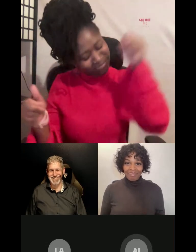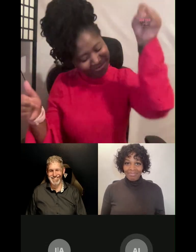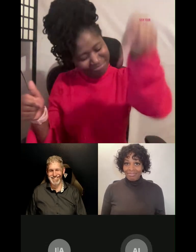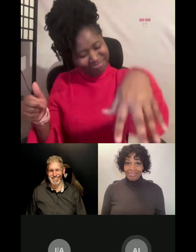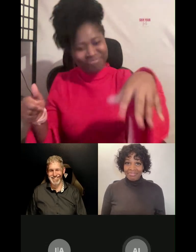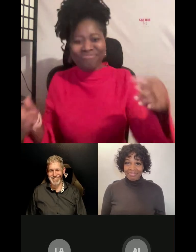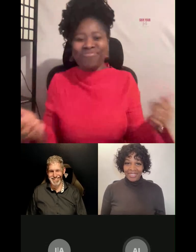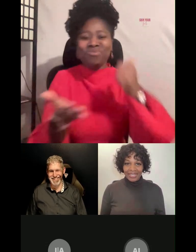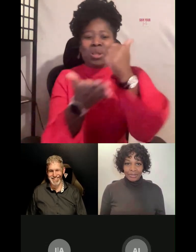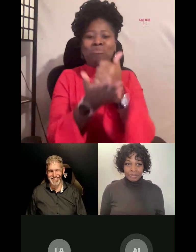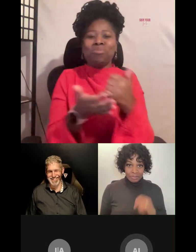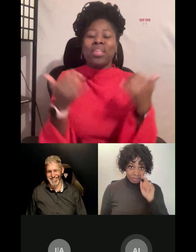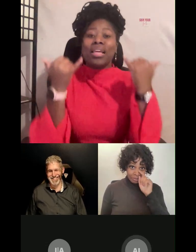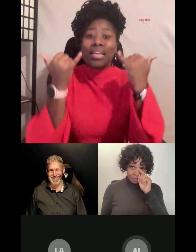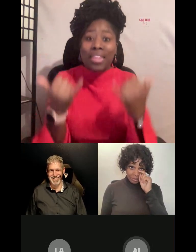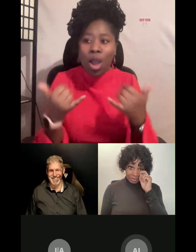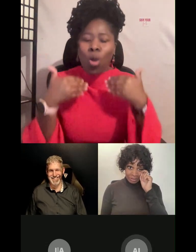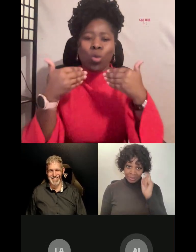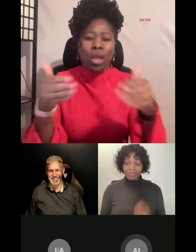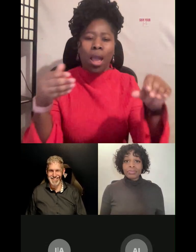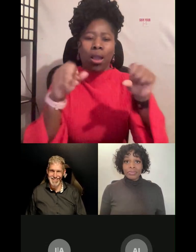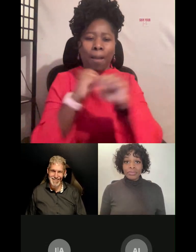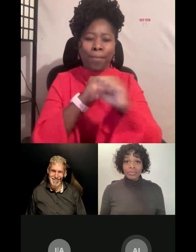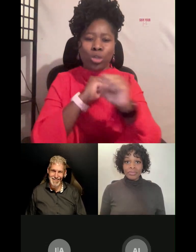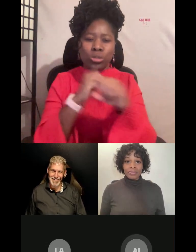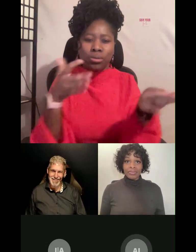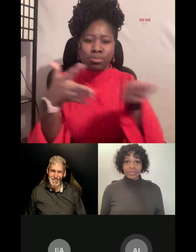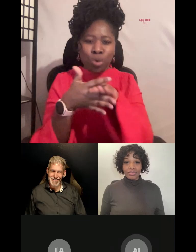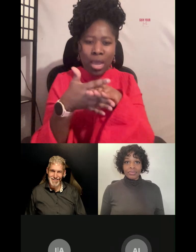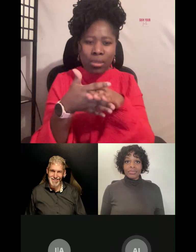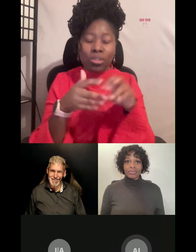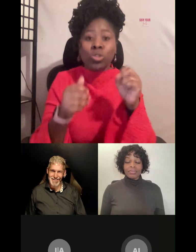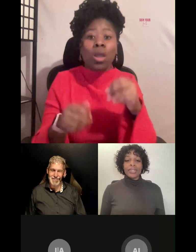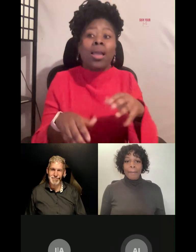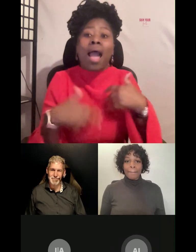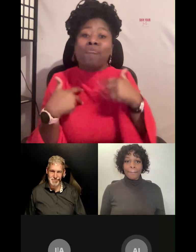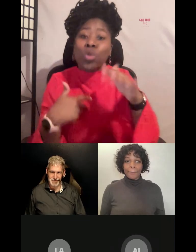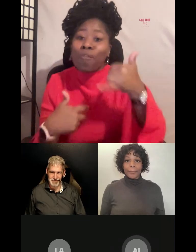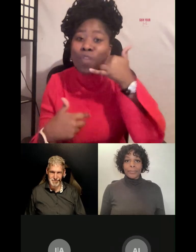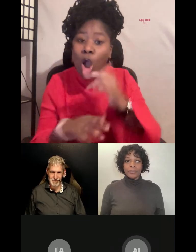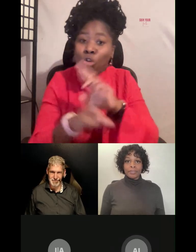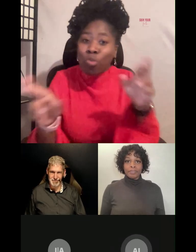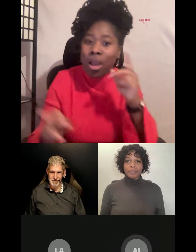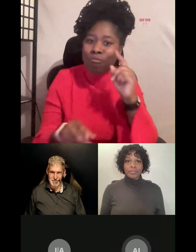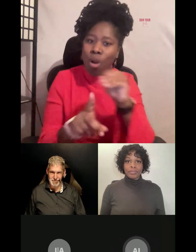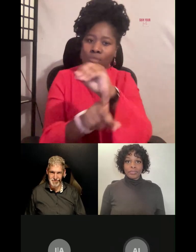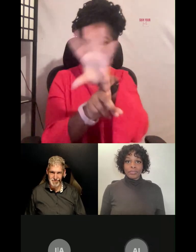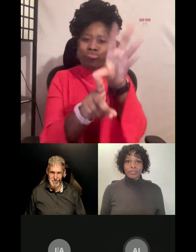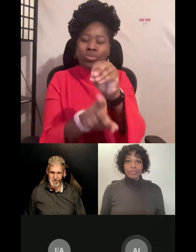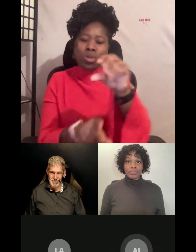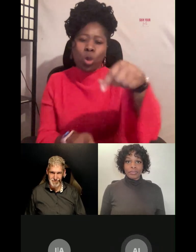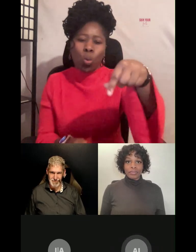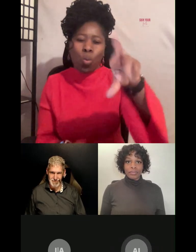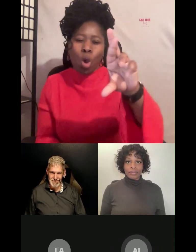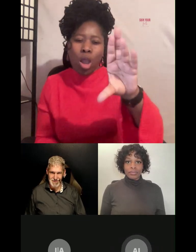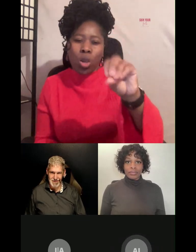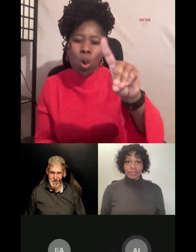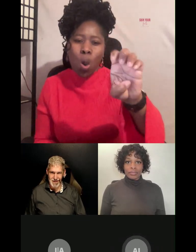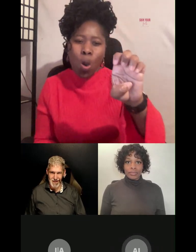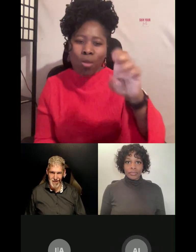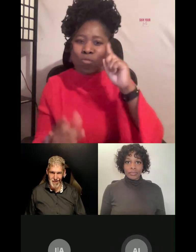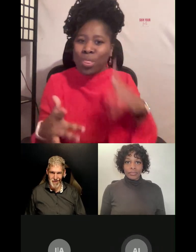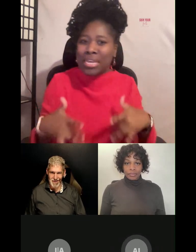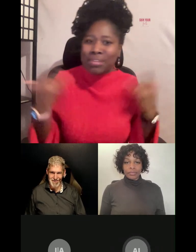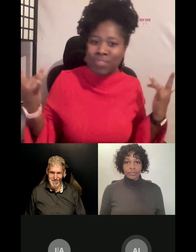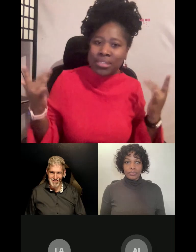Yeah. Amen to that. And drop the mic. So now we're going to go ahead with our commercial break. If you have your phone ready